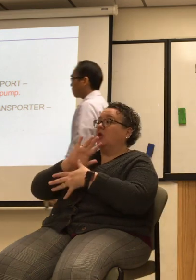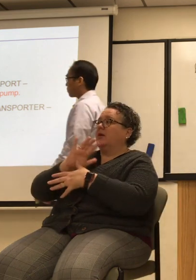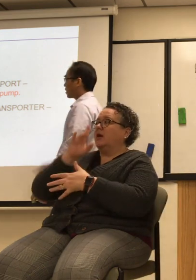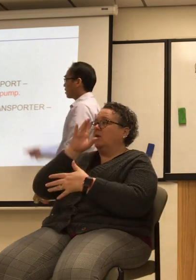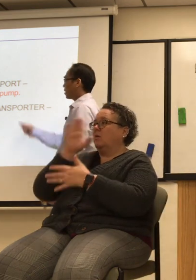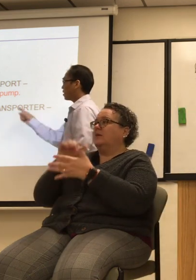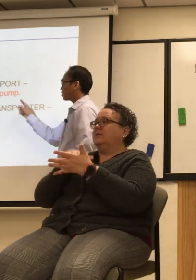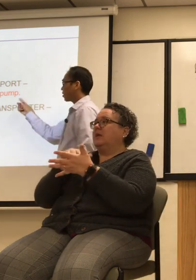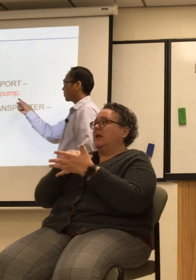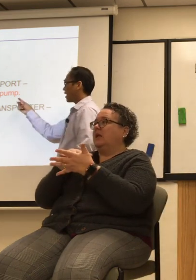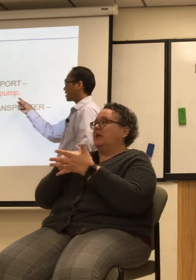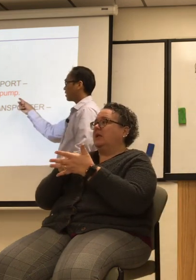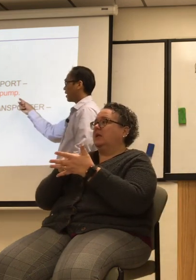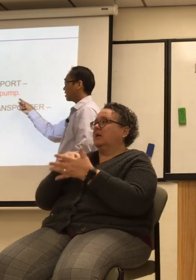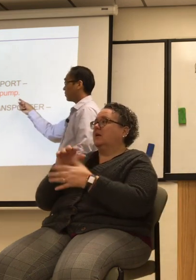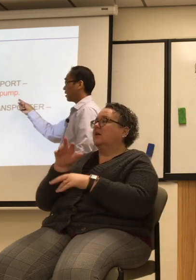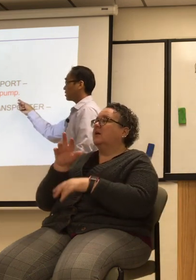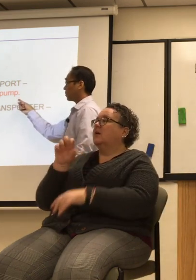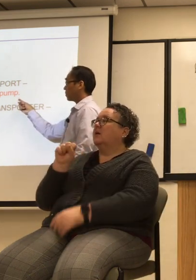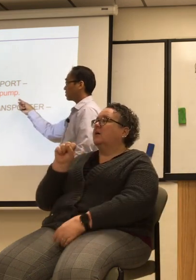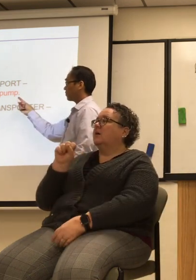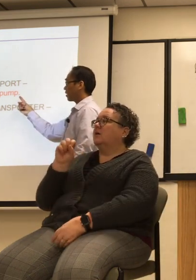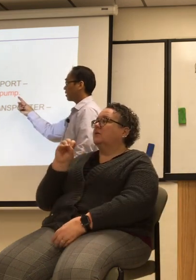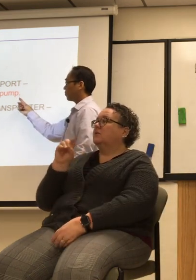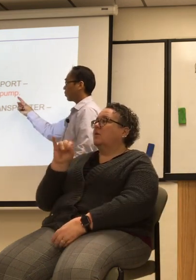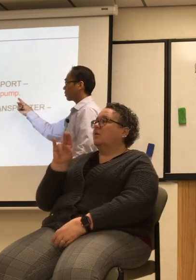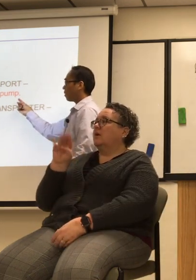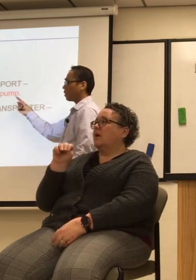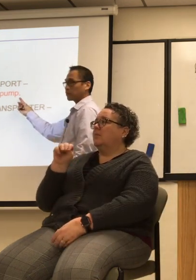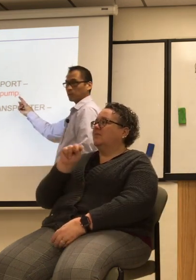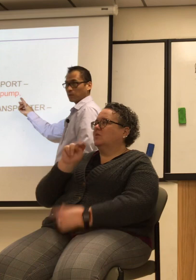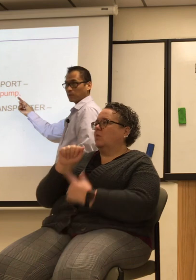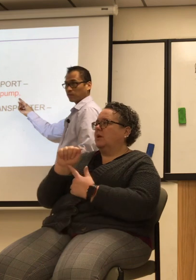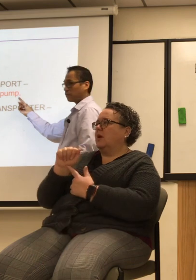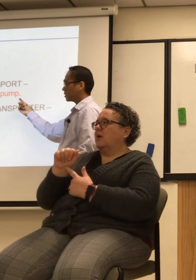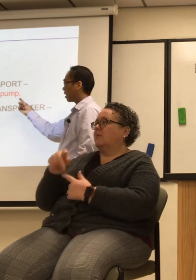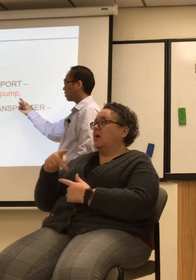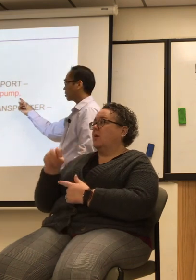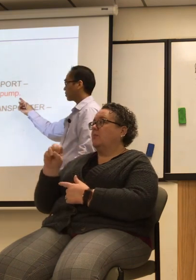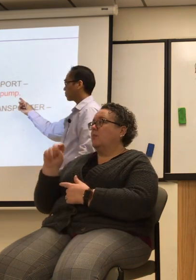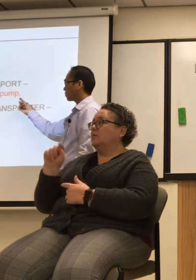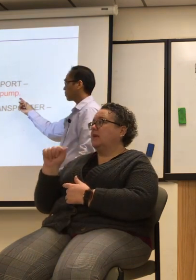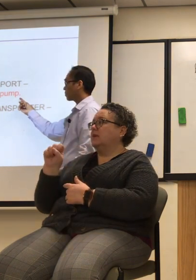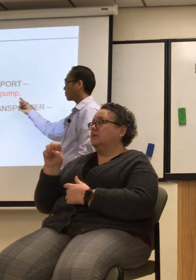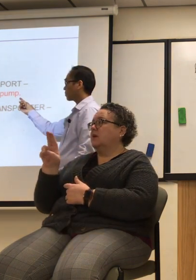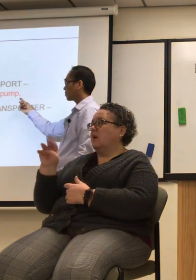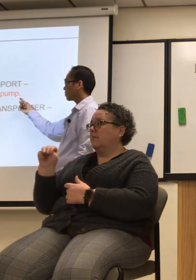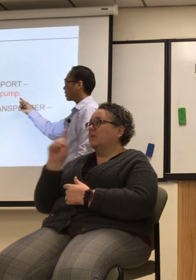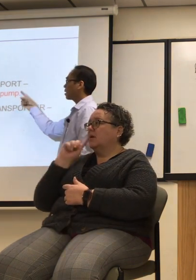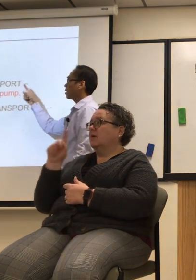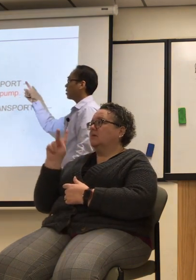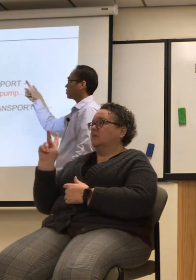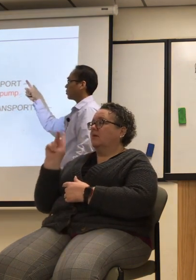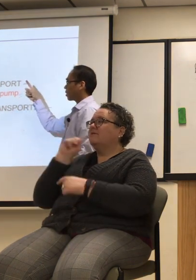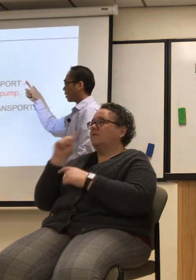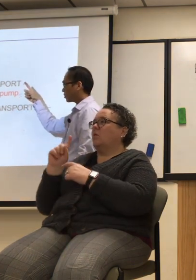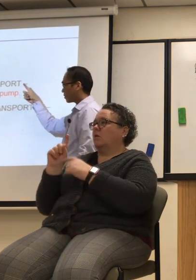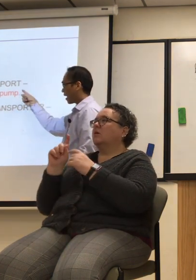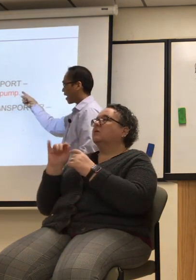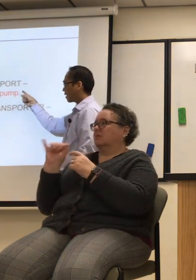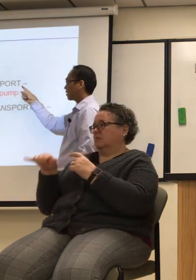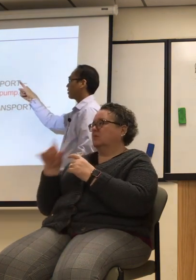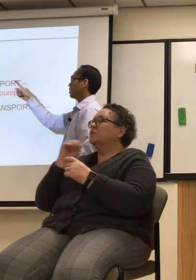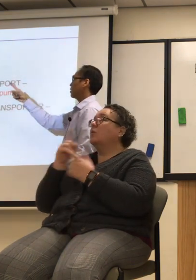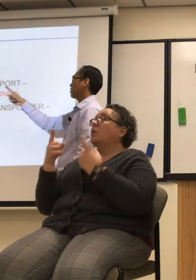the sodium-potassium ATPase bond. It's a very important molecule for physiology. So you